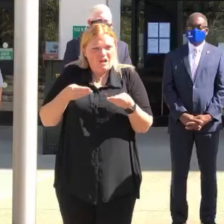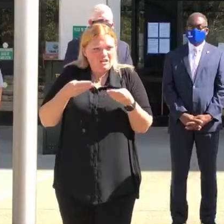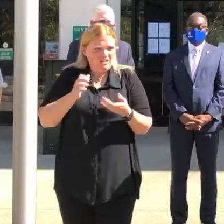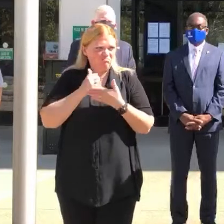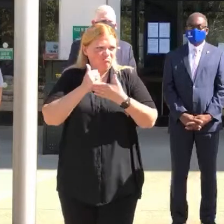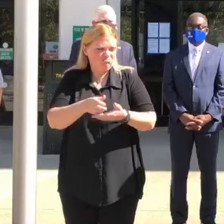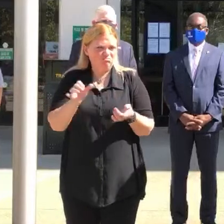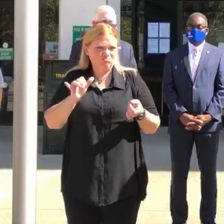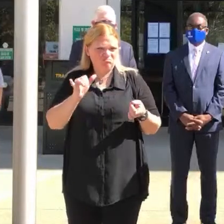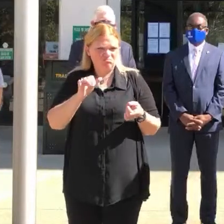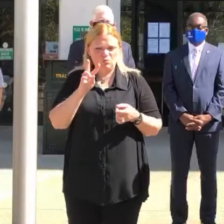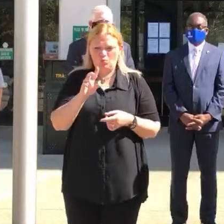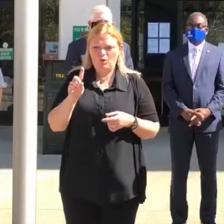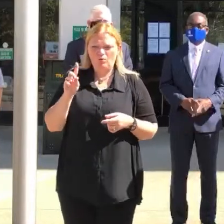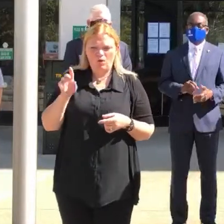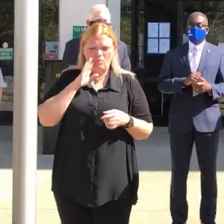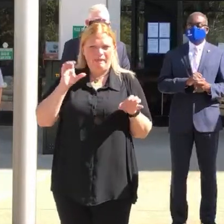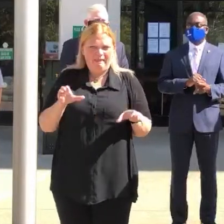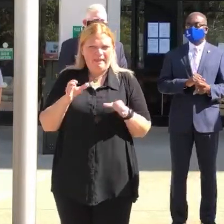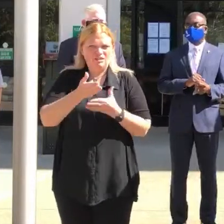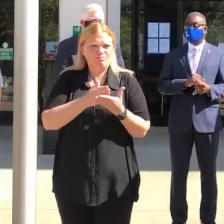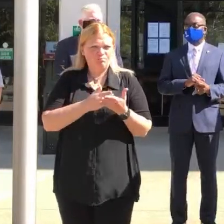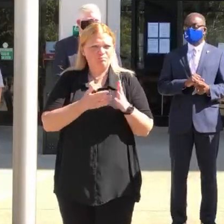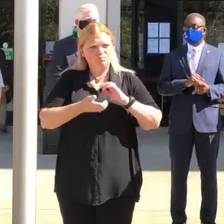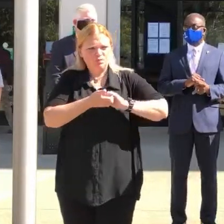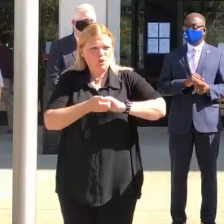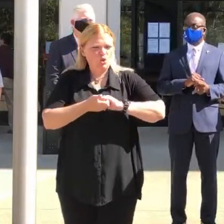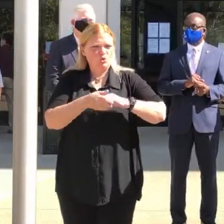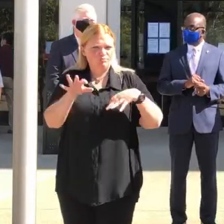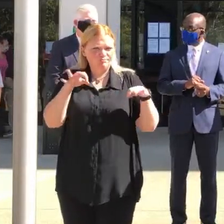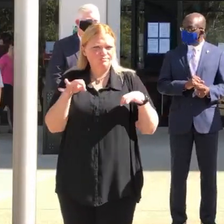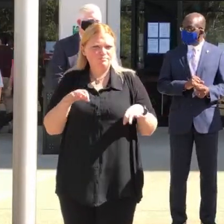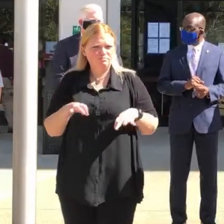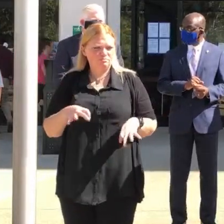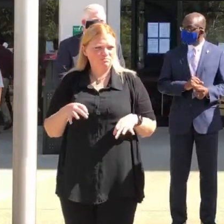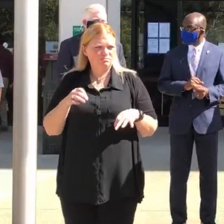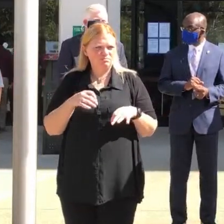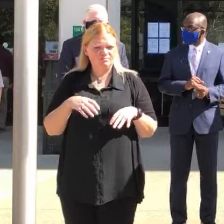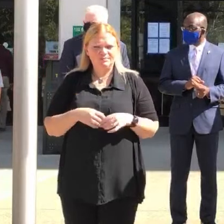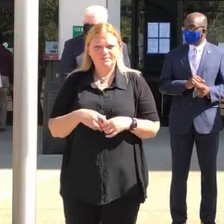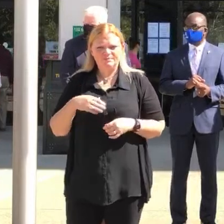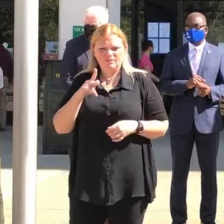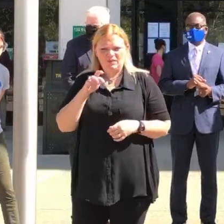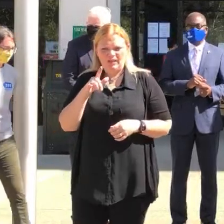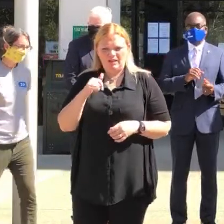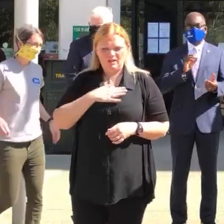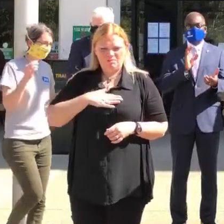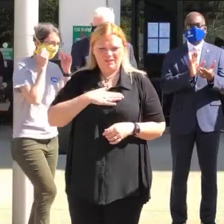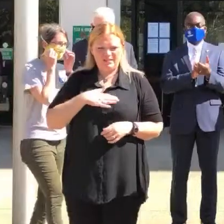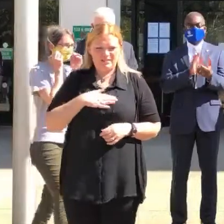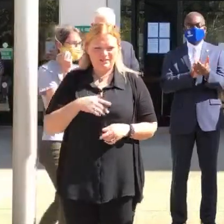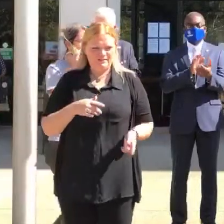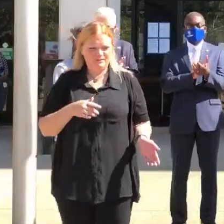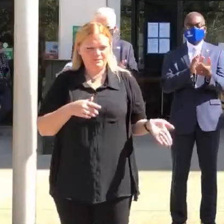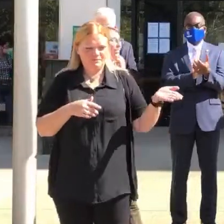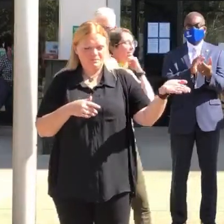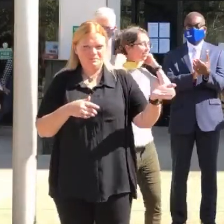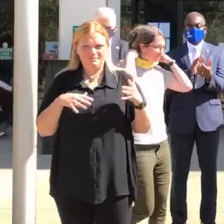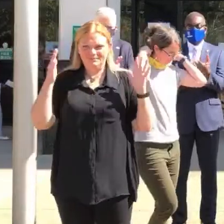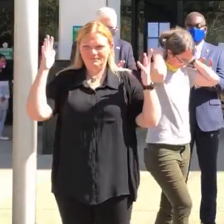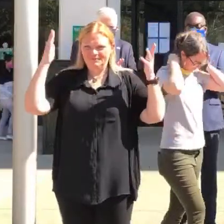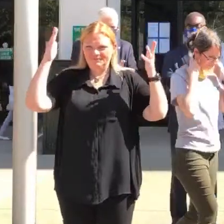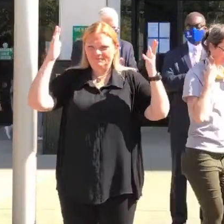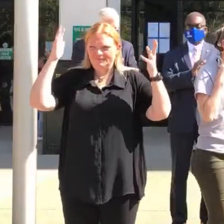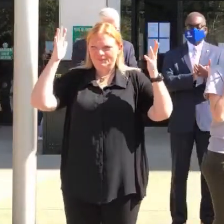you as well. And 211 is going to be an active partner in explaining that process to the public. So Kelly, may please, podium's yours.